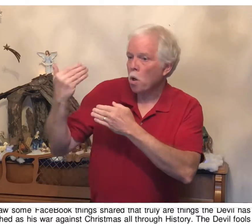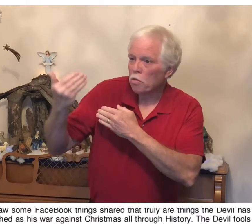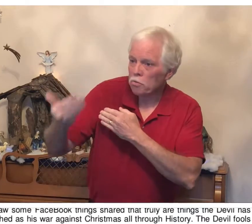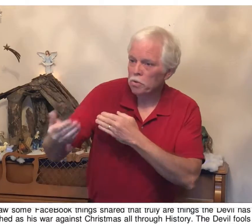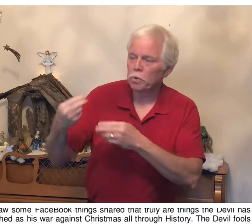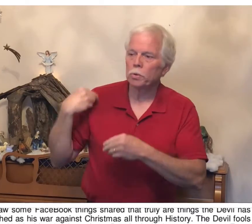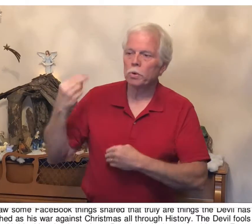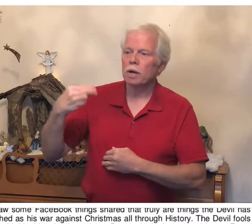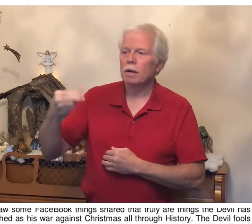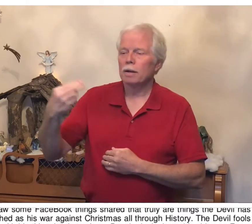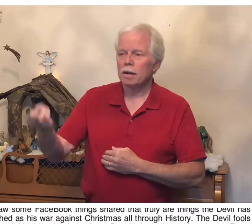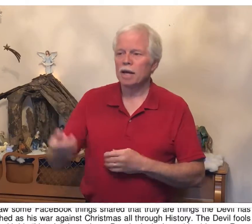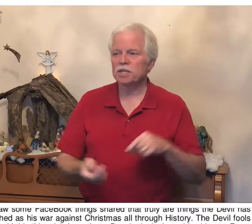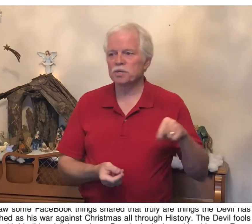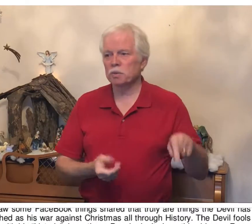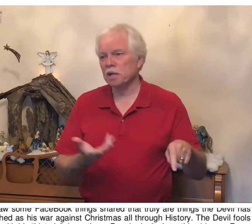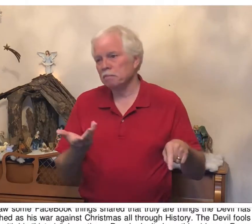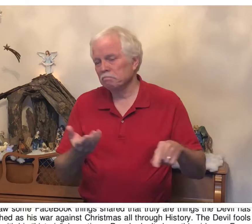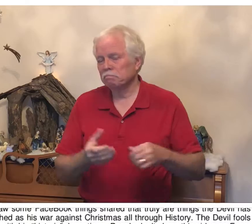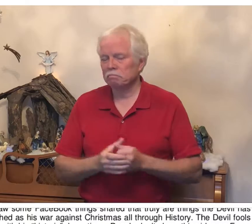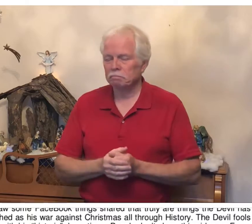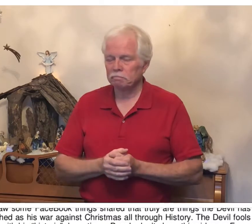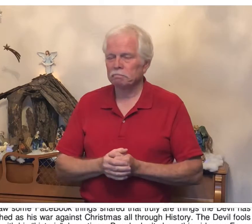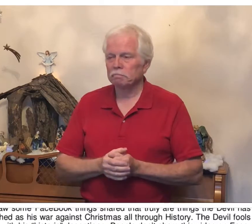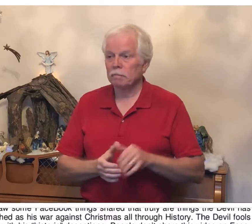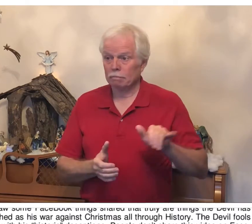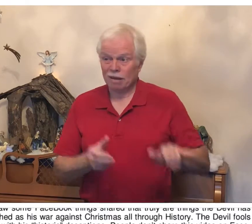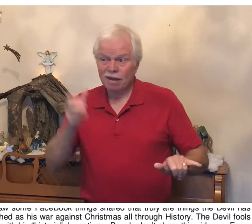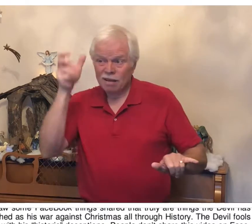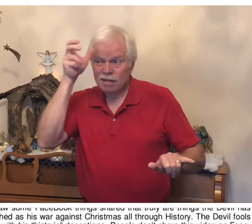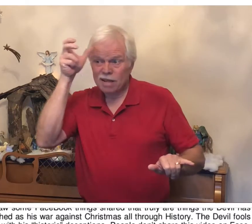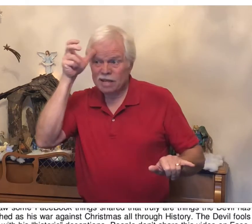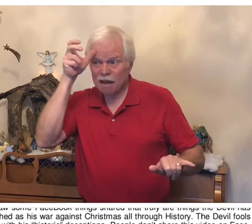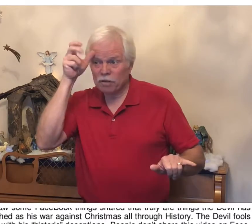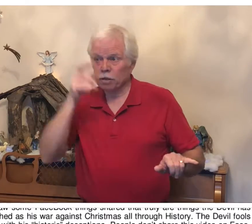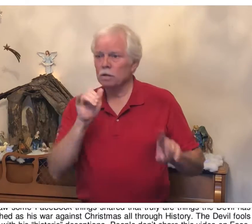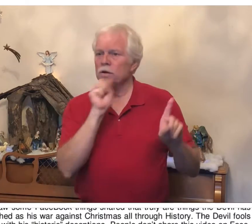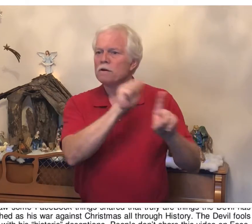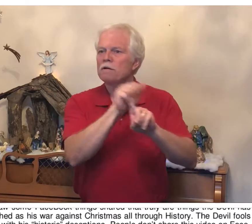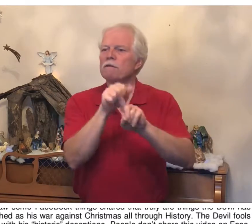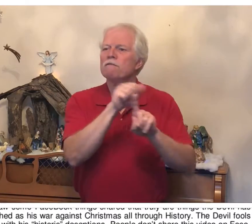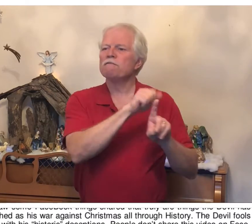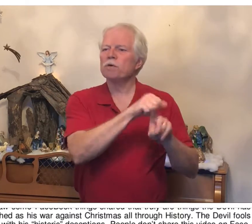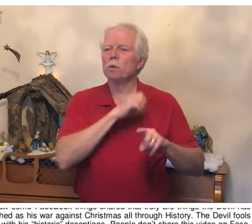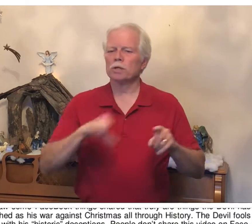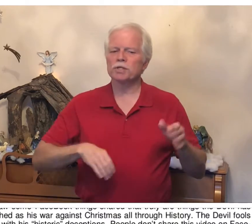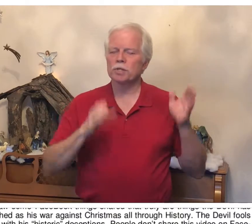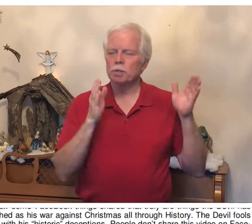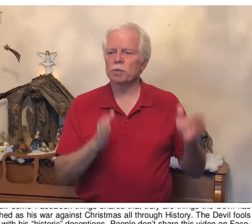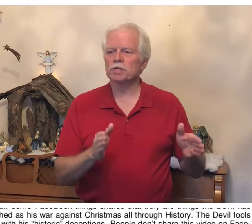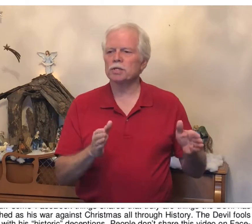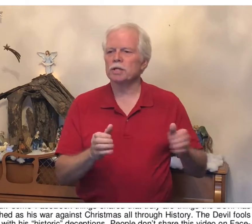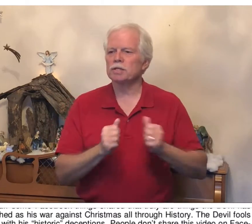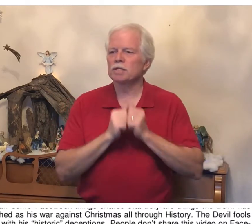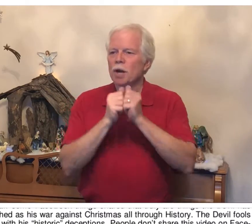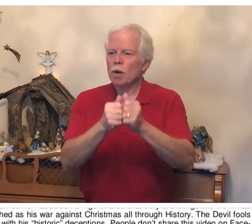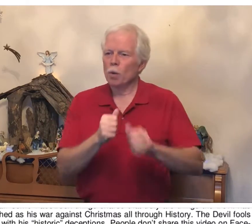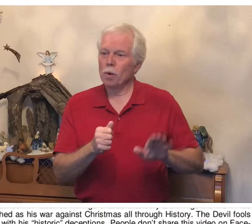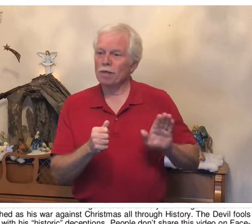through history. The devil fools Christians with